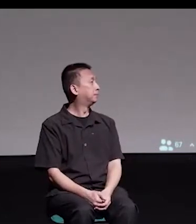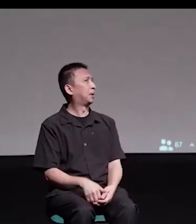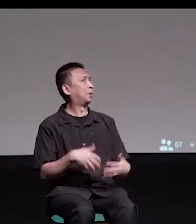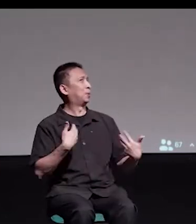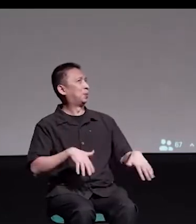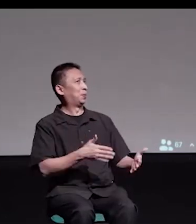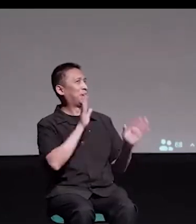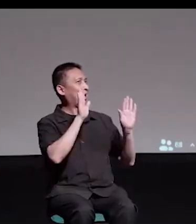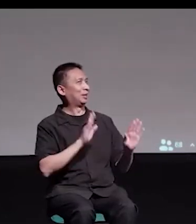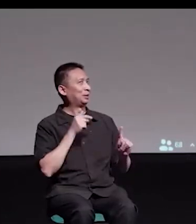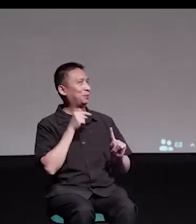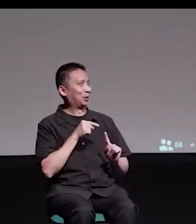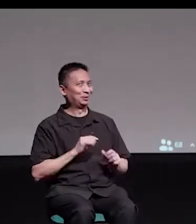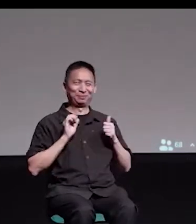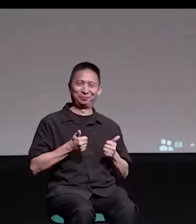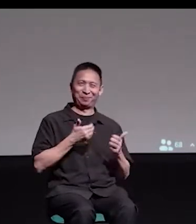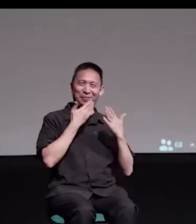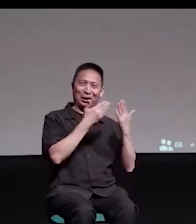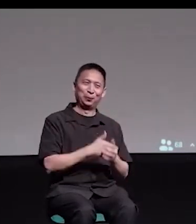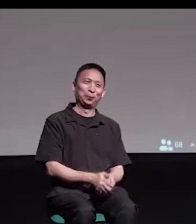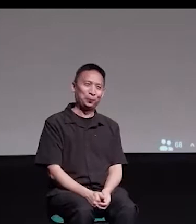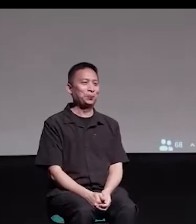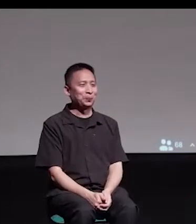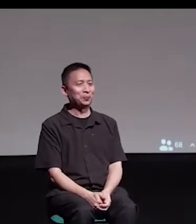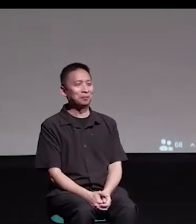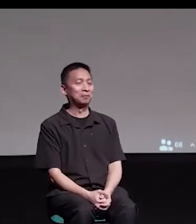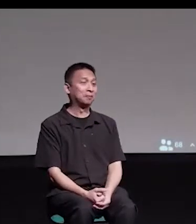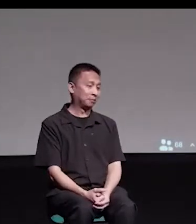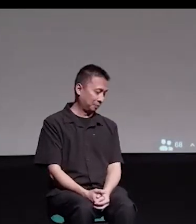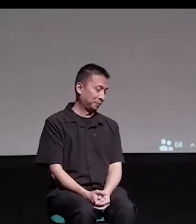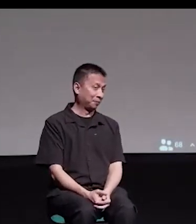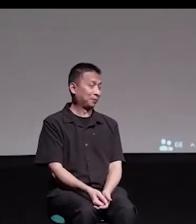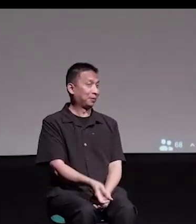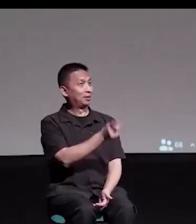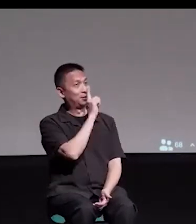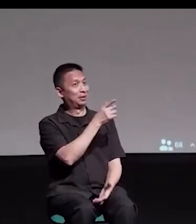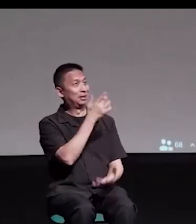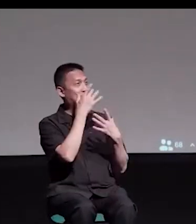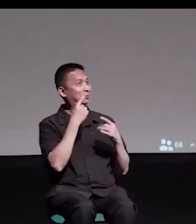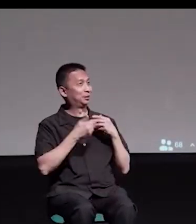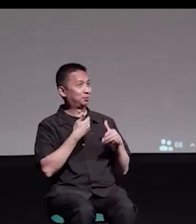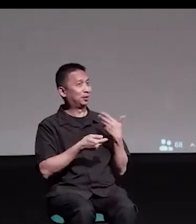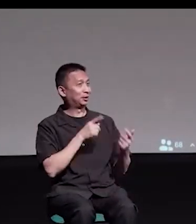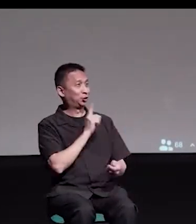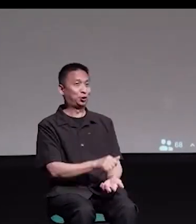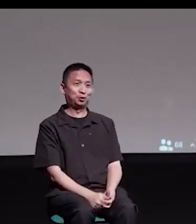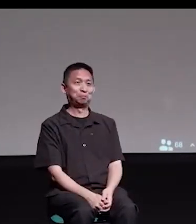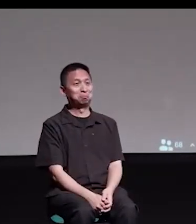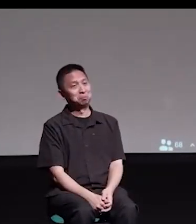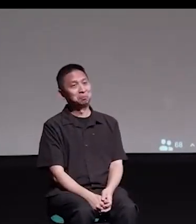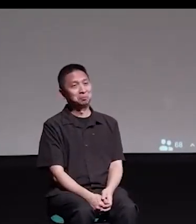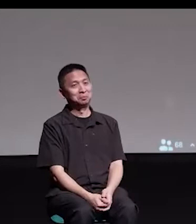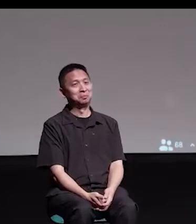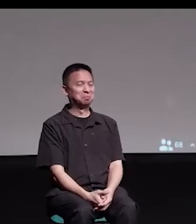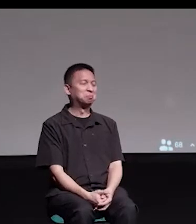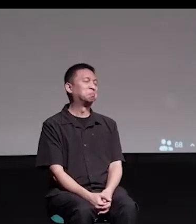All excellent points. Thank you. And really interesting processes for sure.